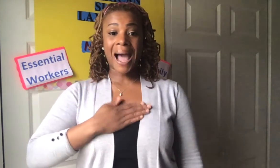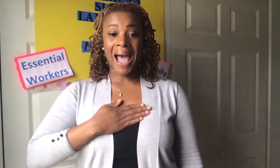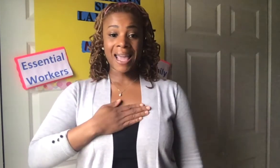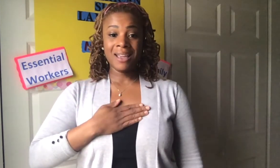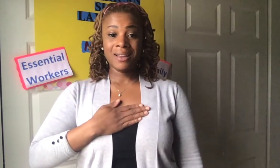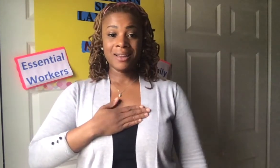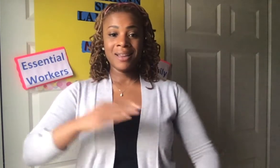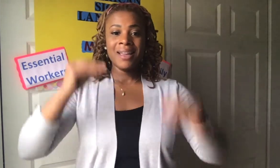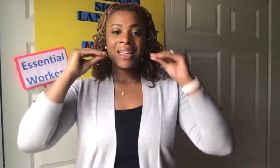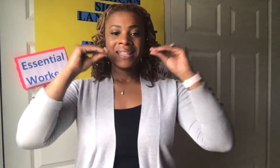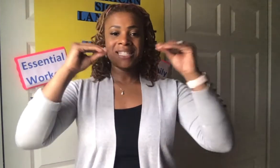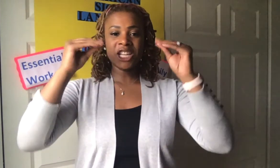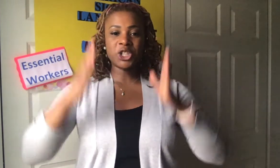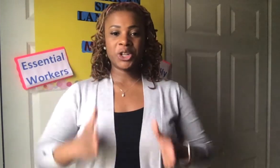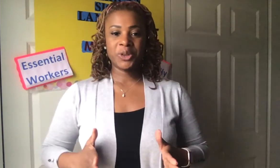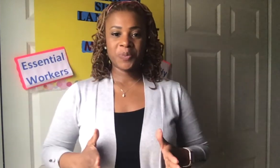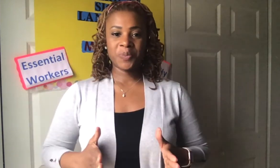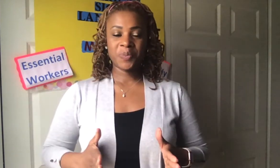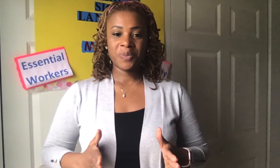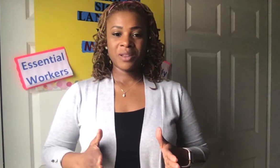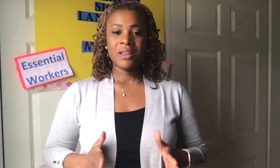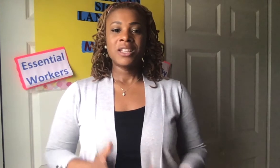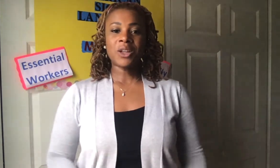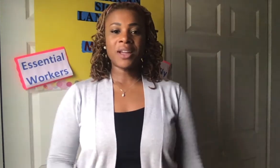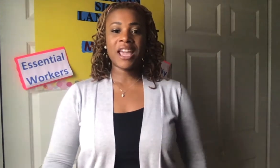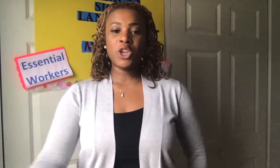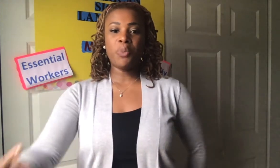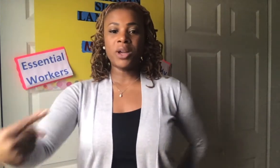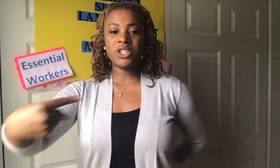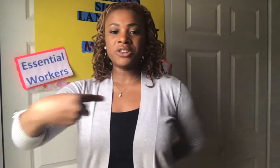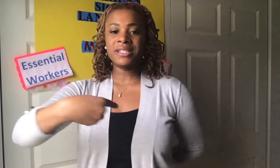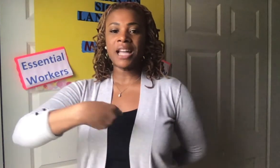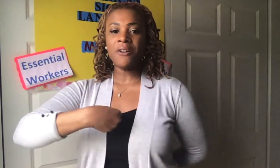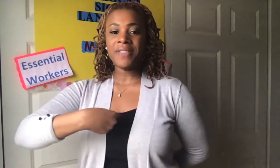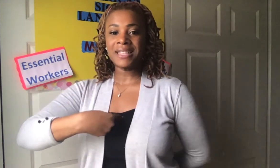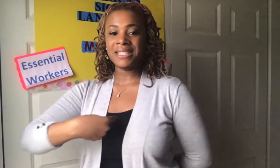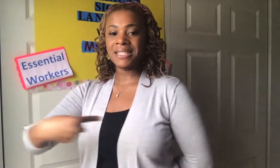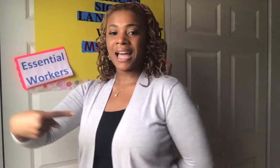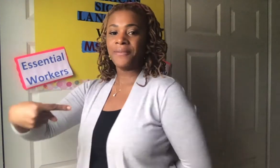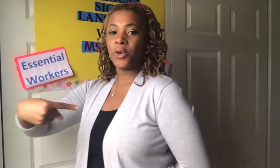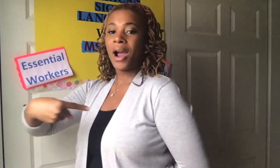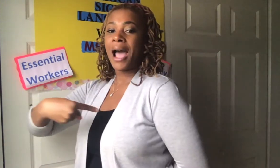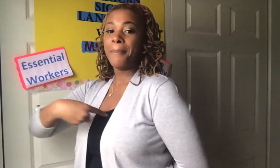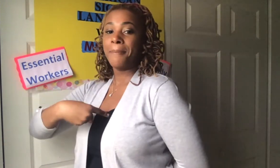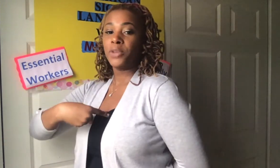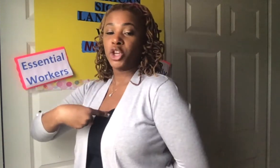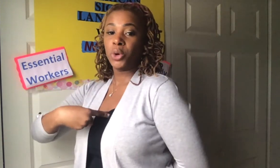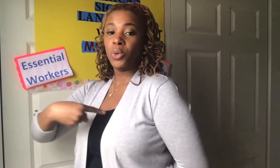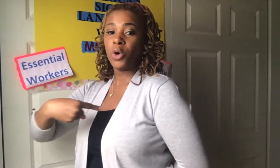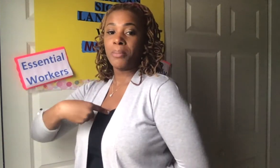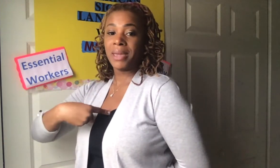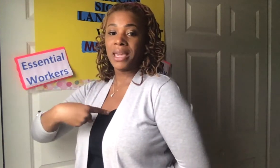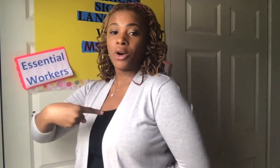my teacher. So again, you point to yourself. That's the sign for you or me or